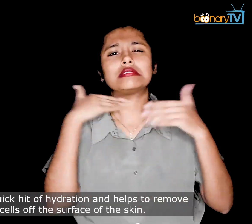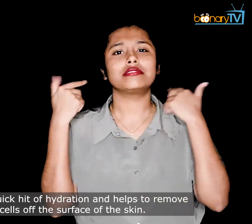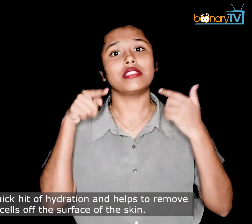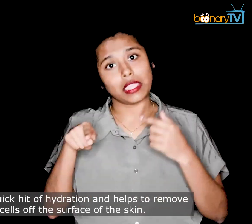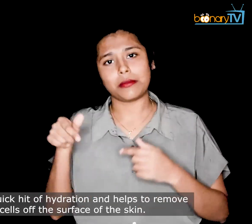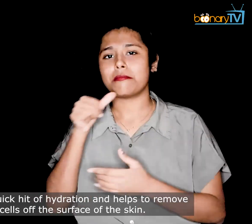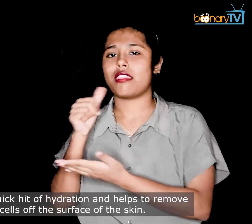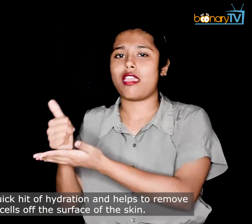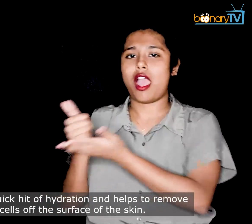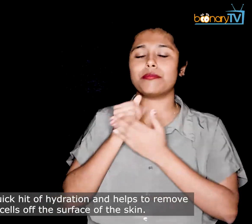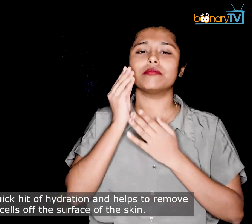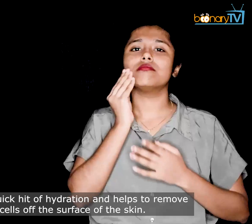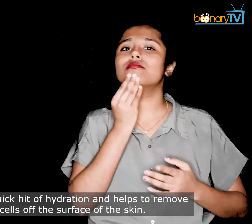surface of the skin.